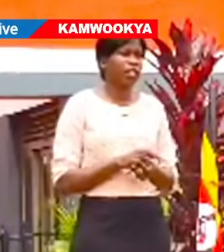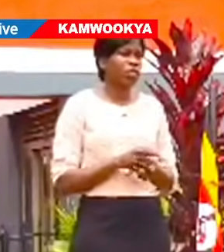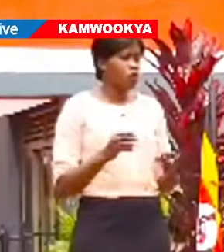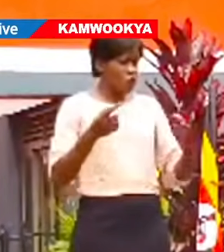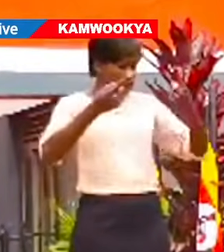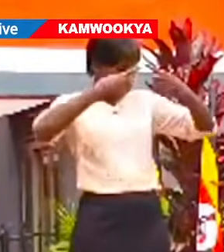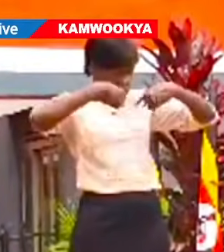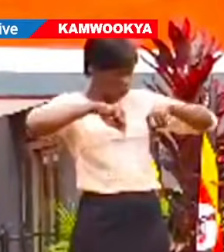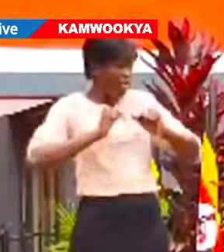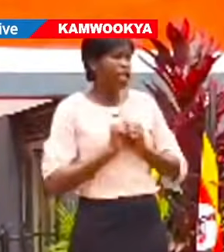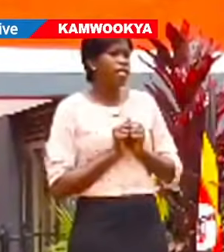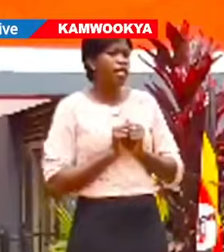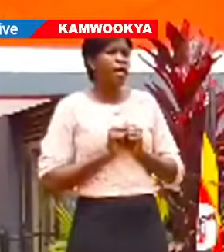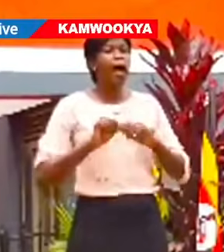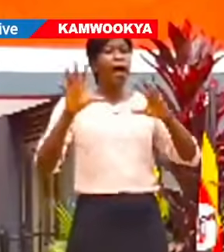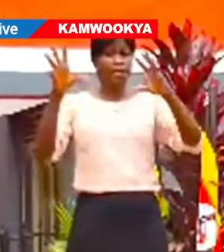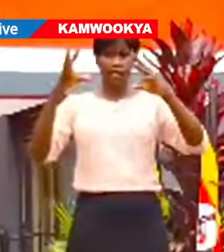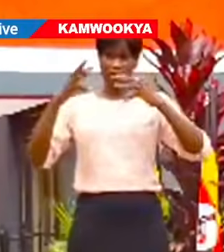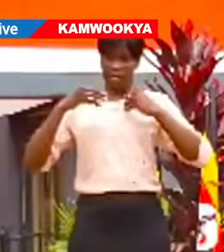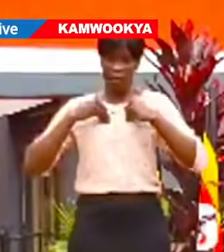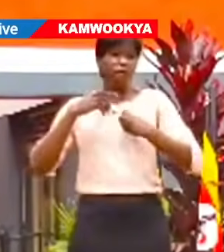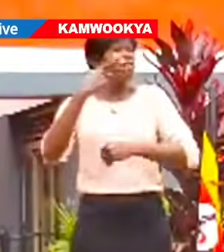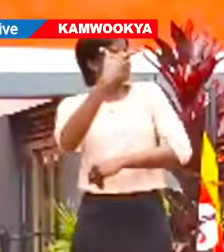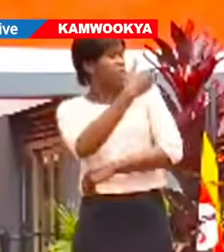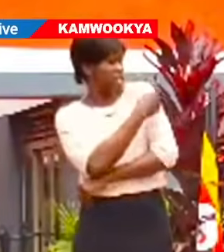Tukkiriza okugemebwa era